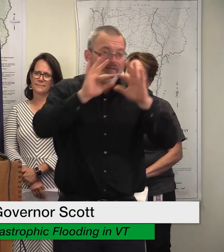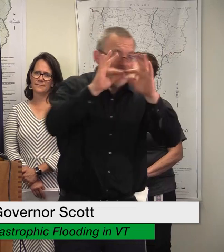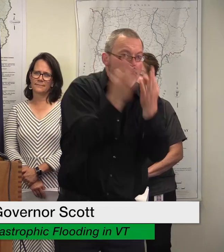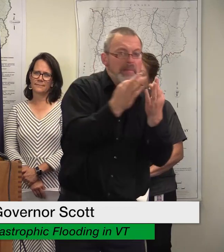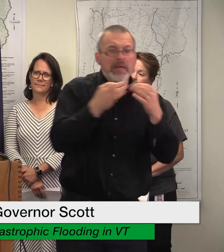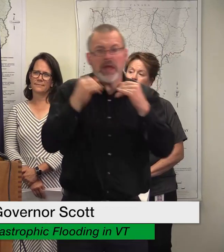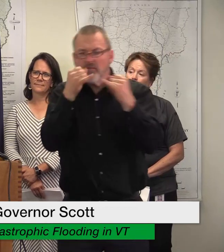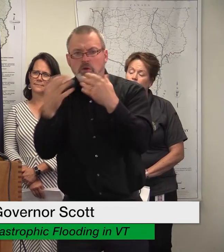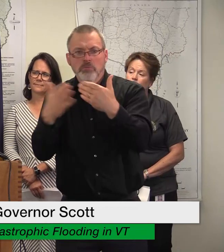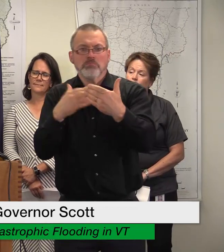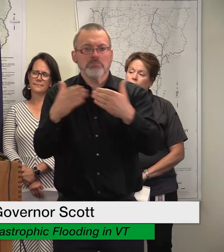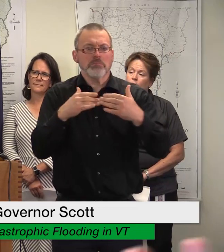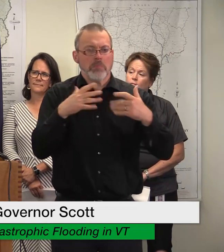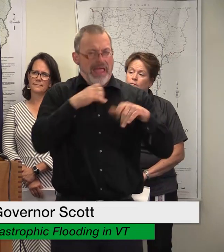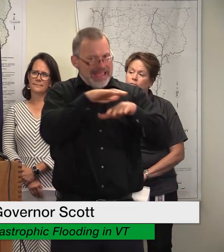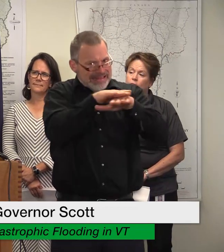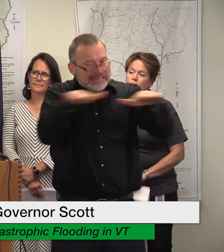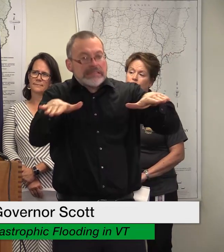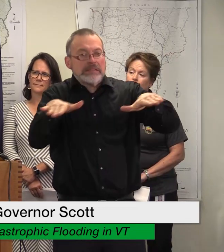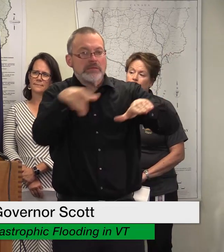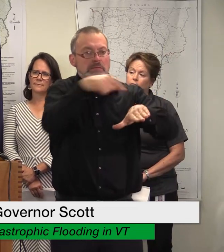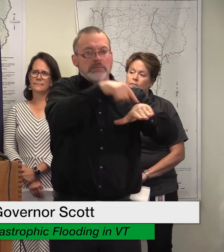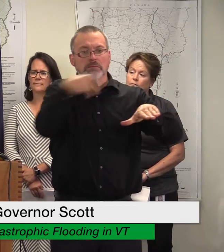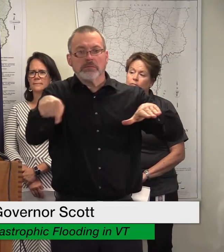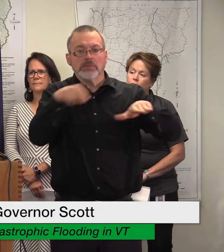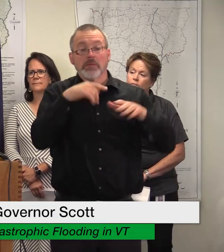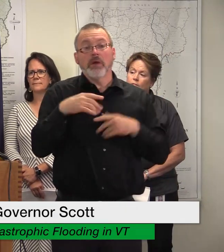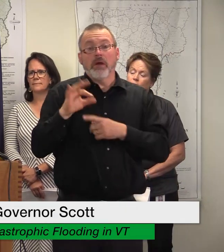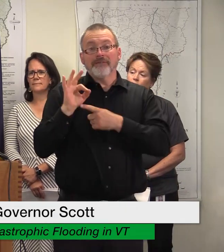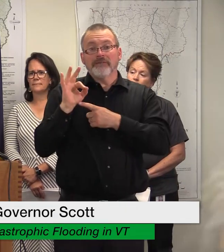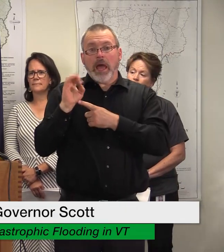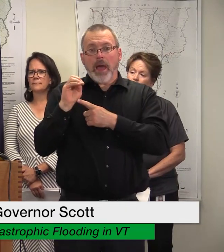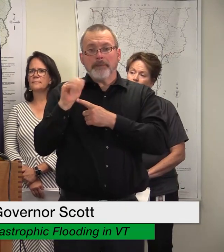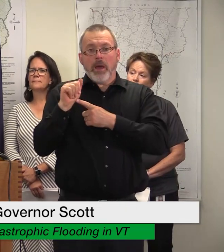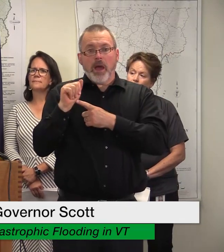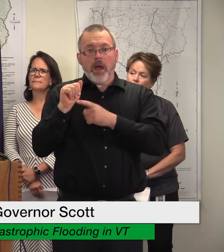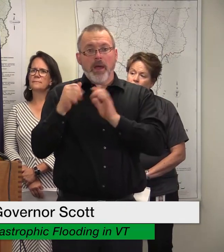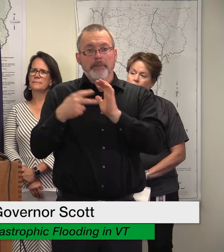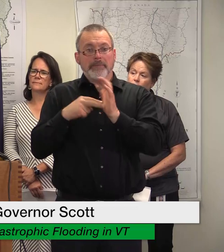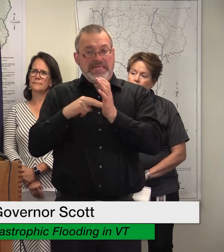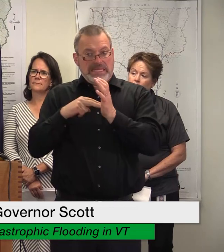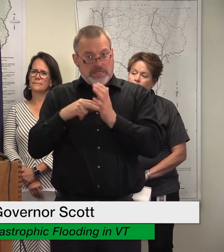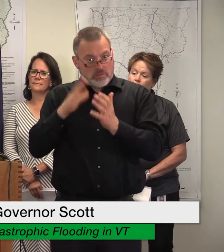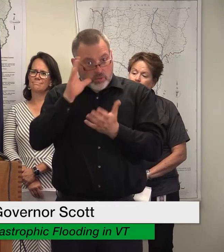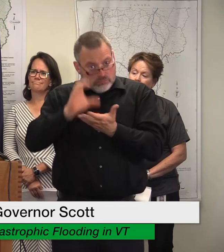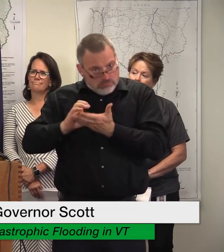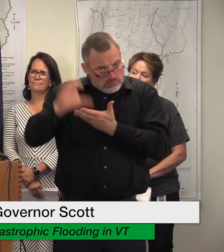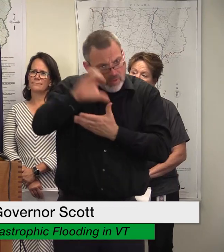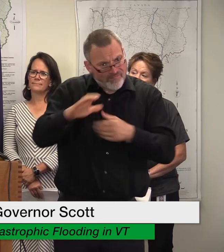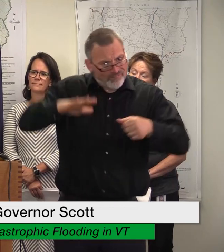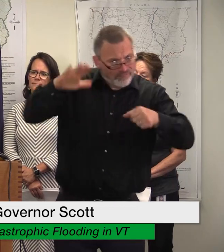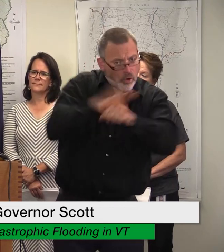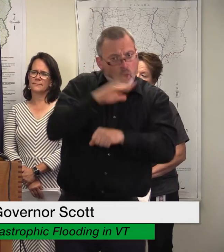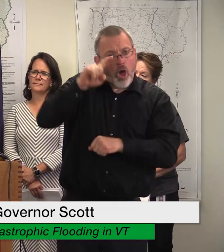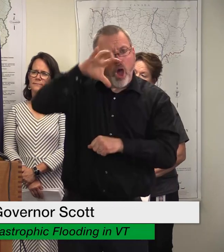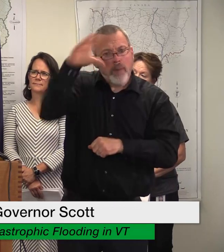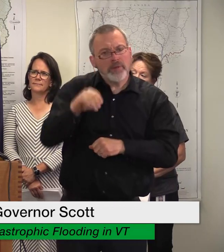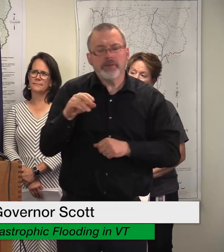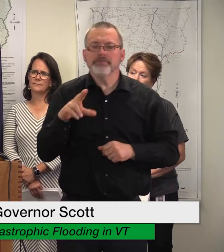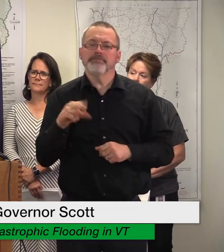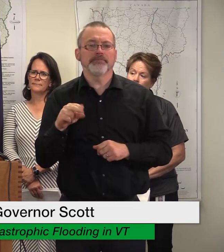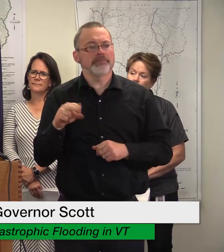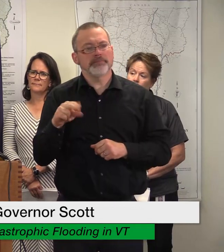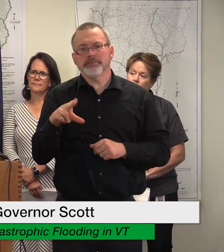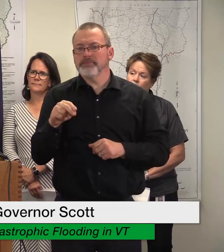To be clear, FEMA assistance is not meant to bring residents back to their pre-disaster condition. It is designed to meet